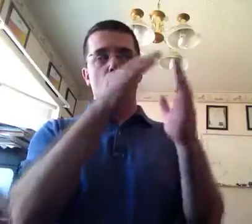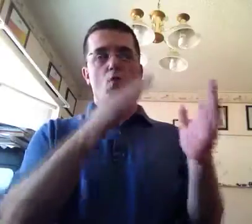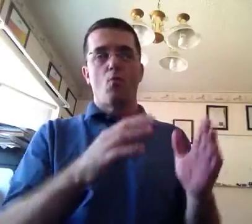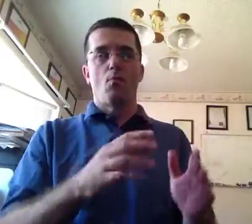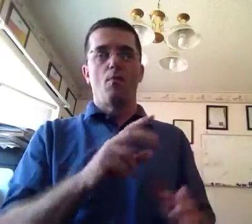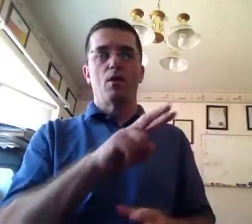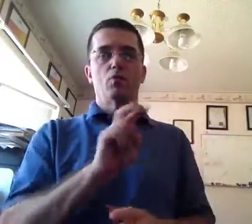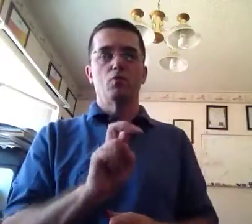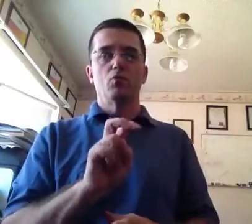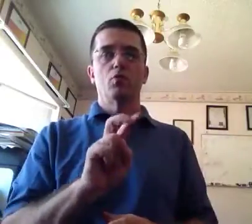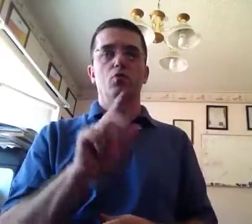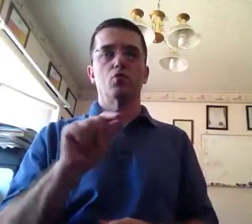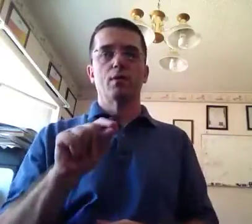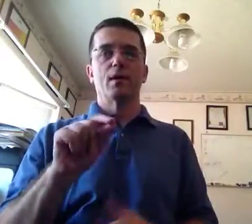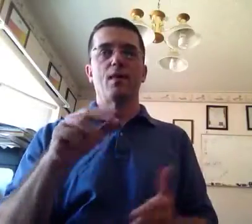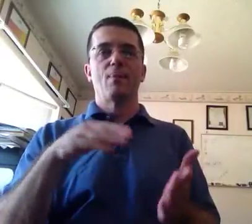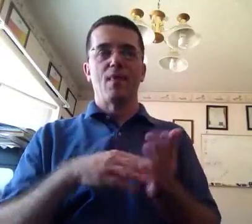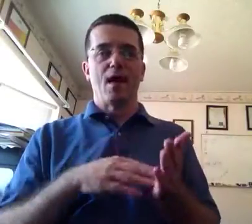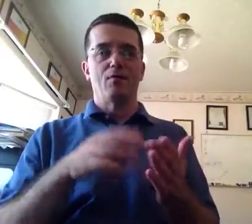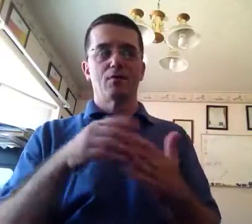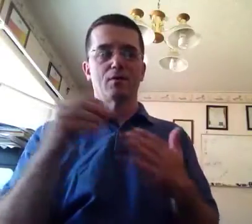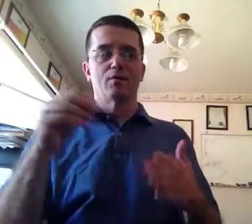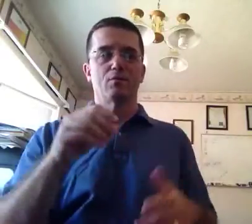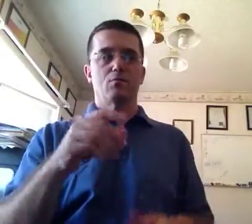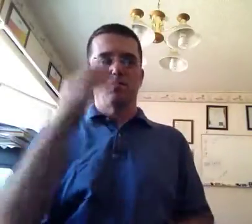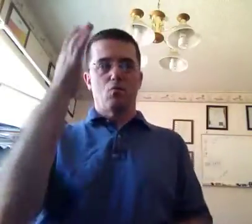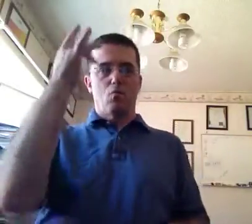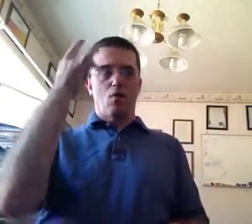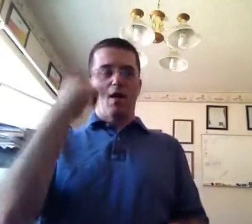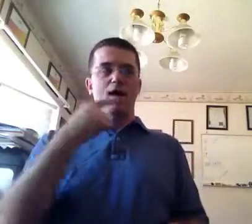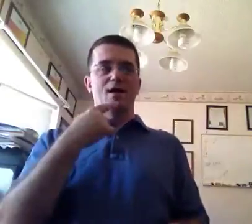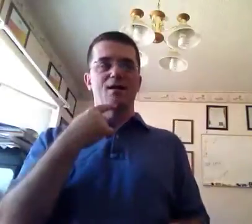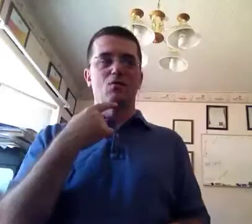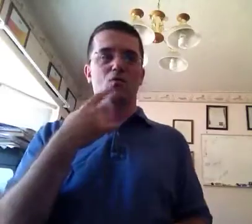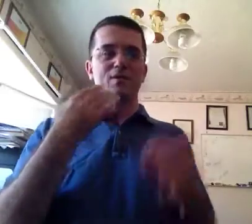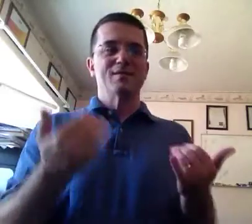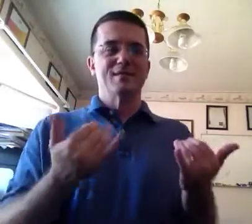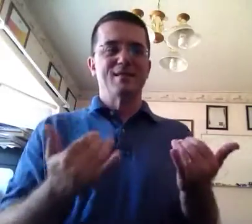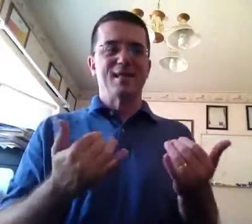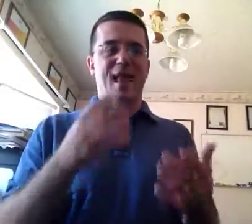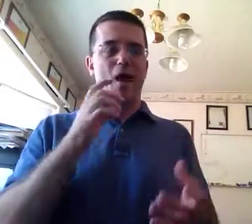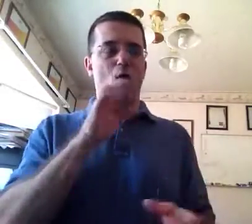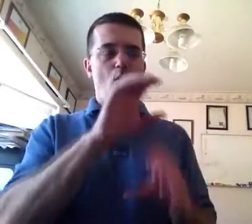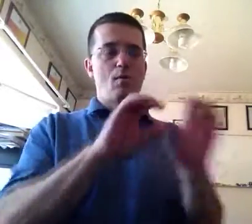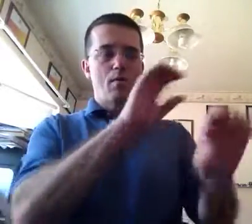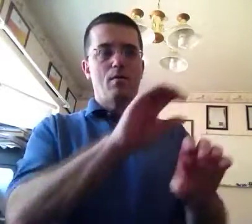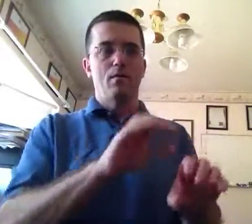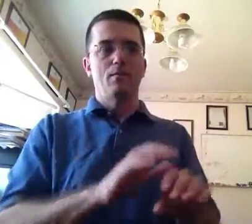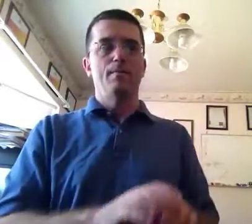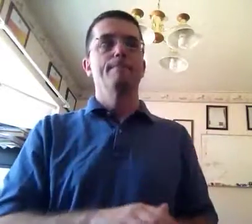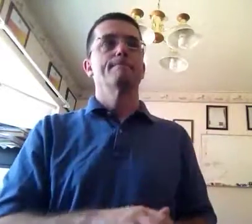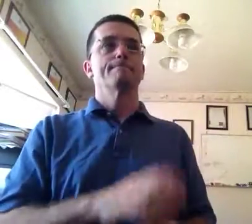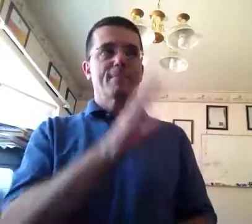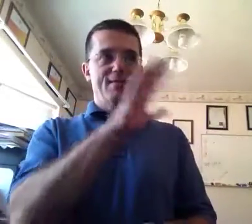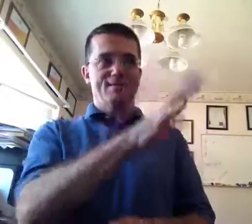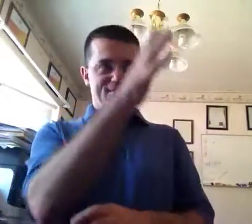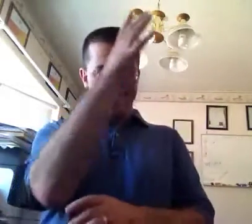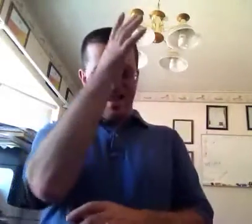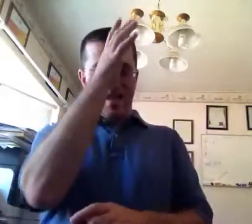$225,000. Okay. Why don't we put? And what is the money in now? His dad's money is in some